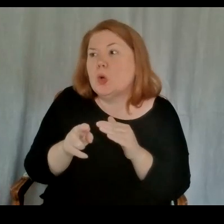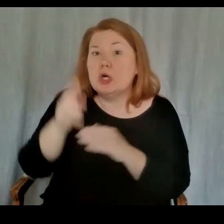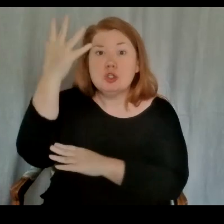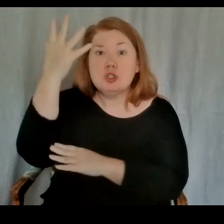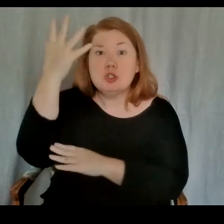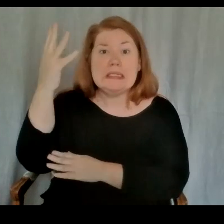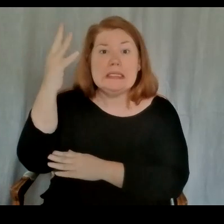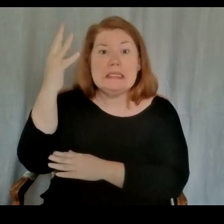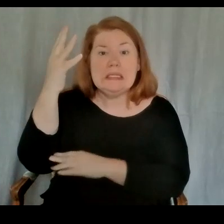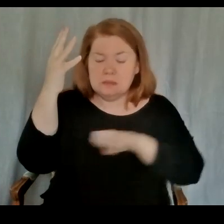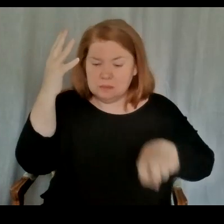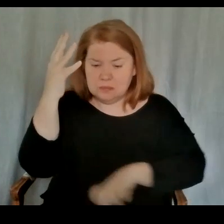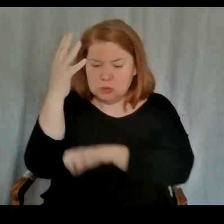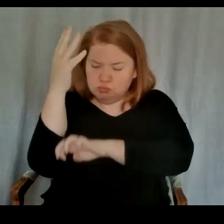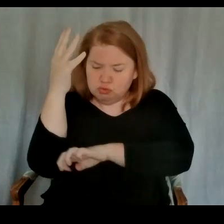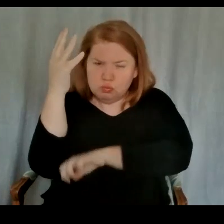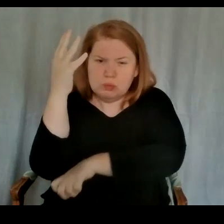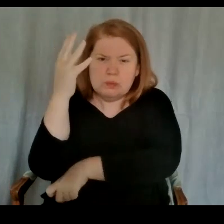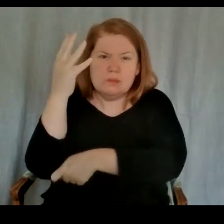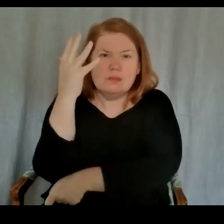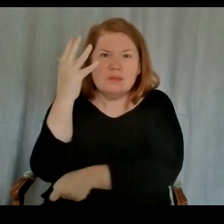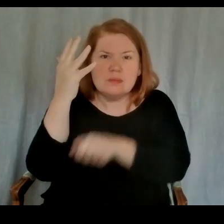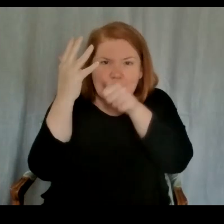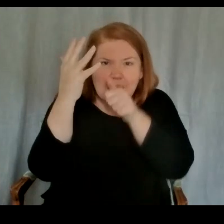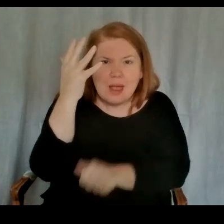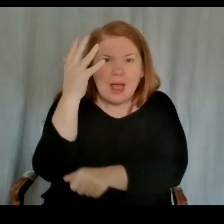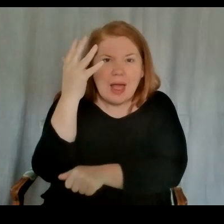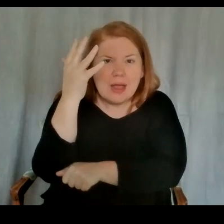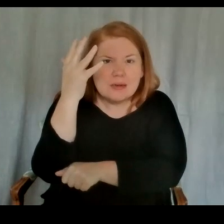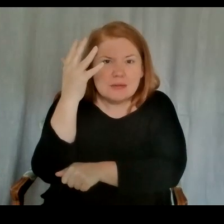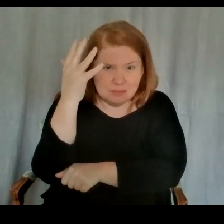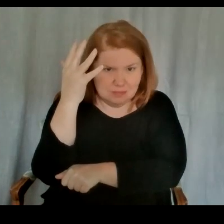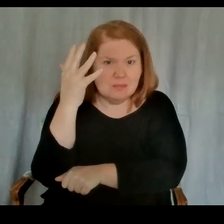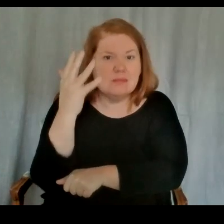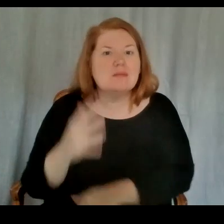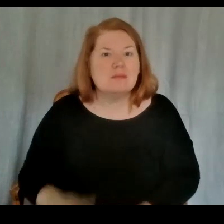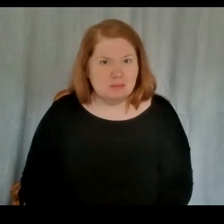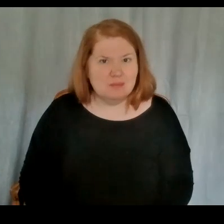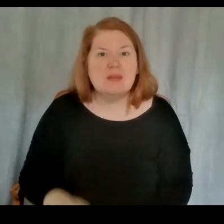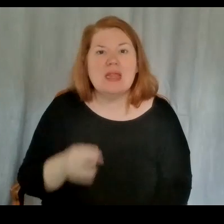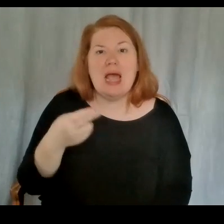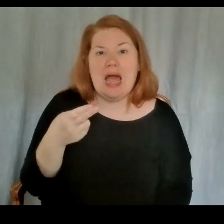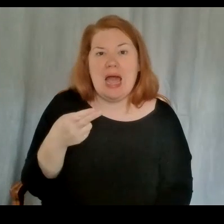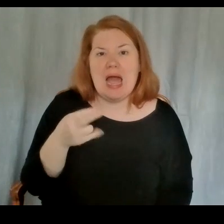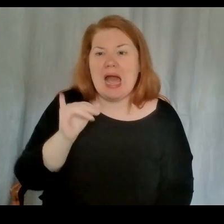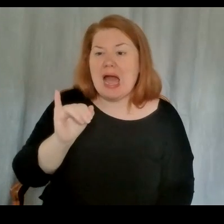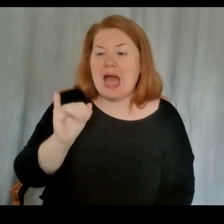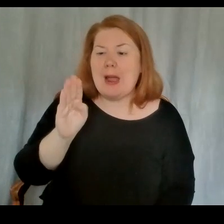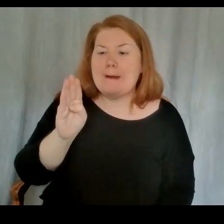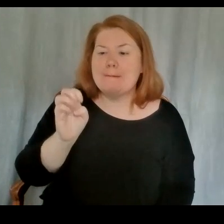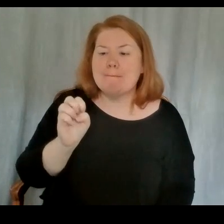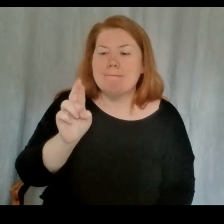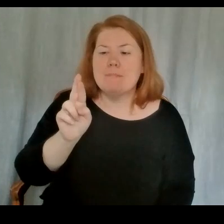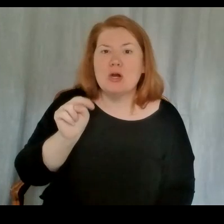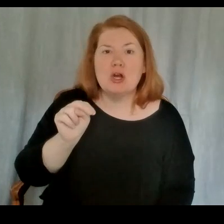what happens to bugs in the winter because I don't see them. Ladybugs hibernate. That means they kind of sleep until